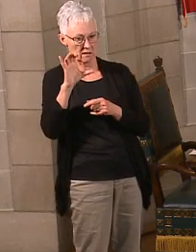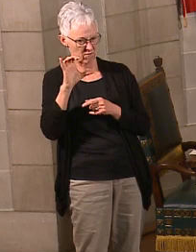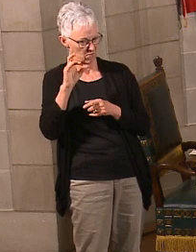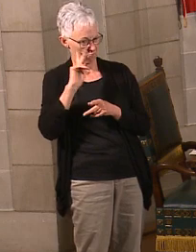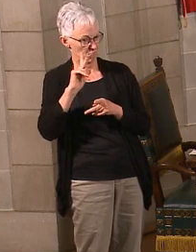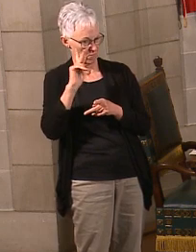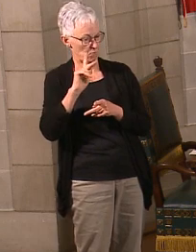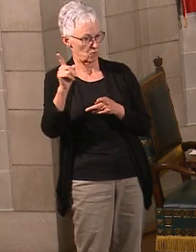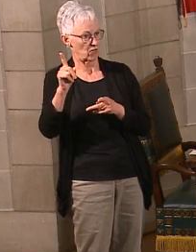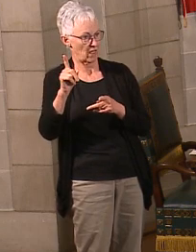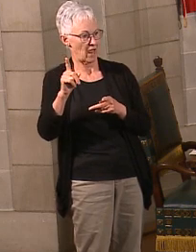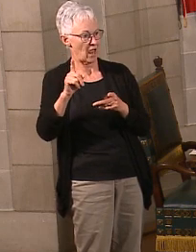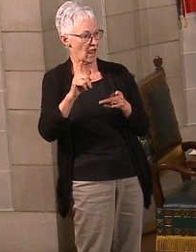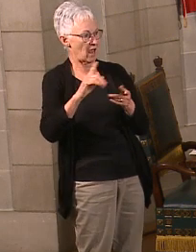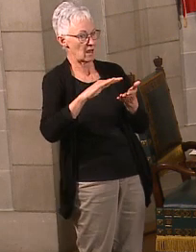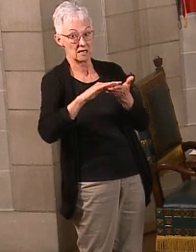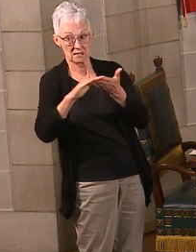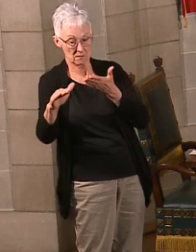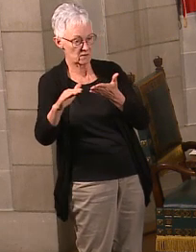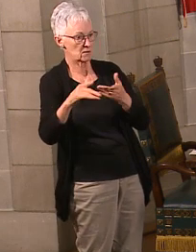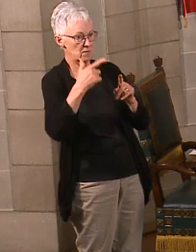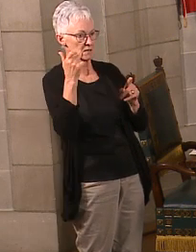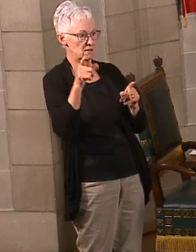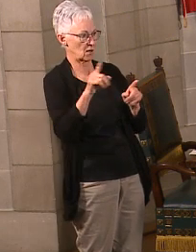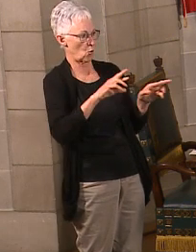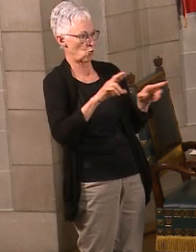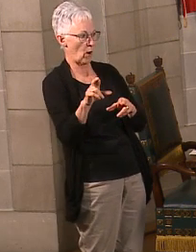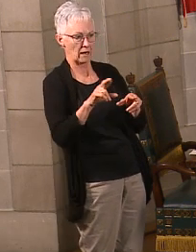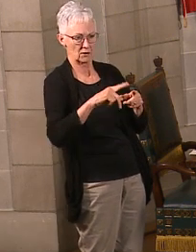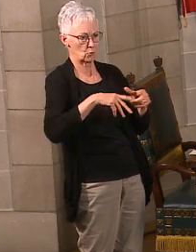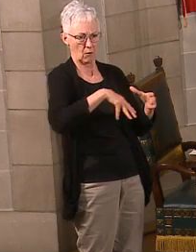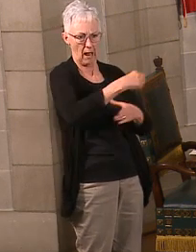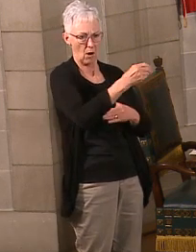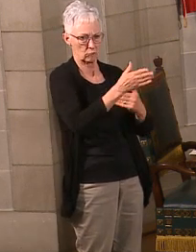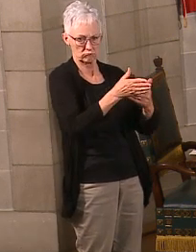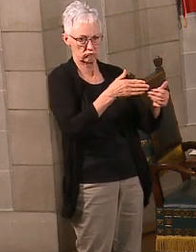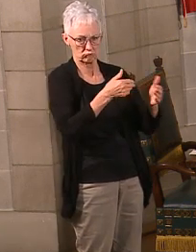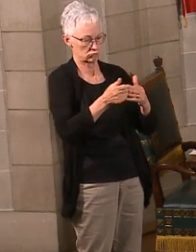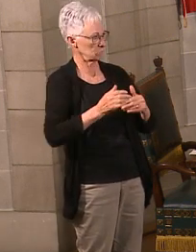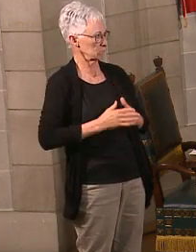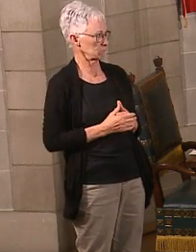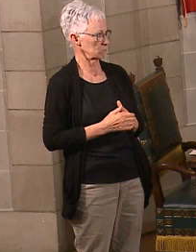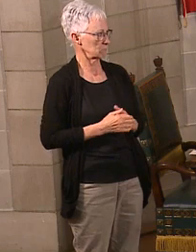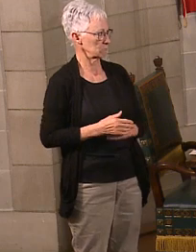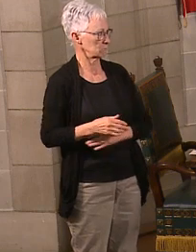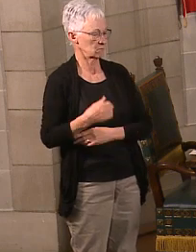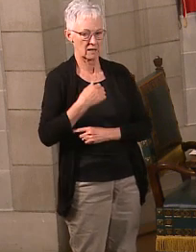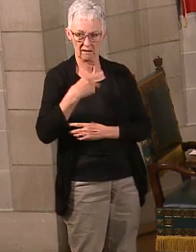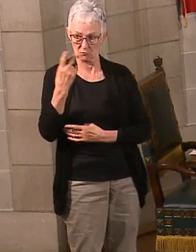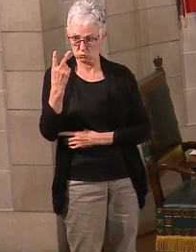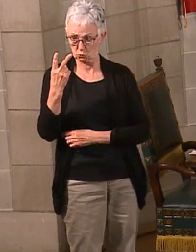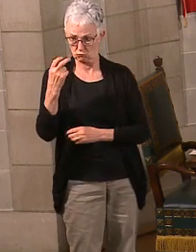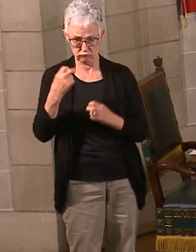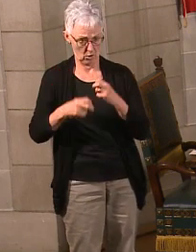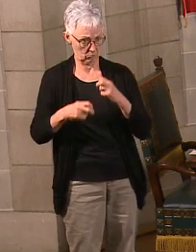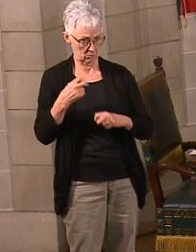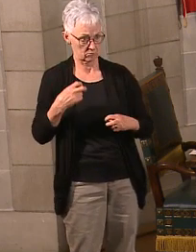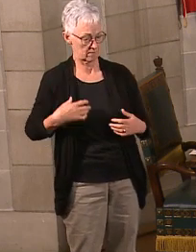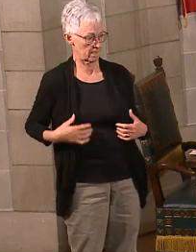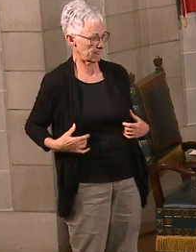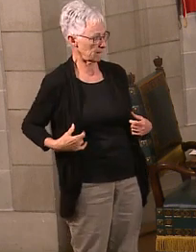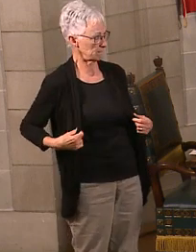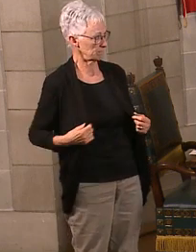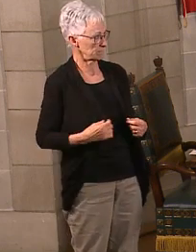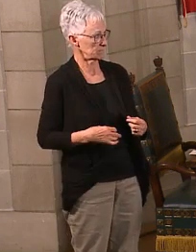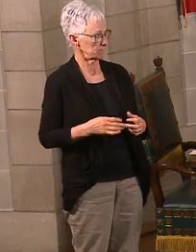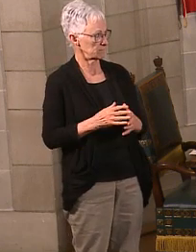was. I don't have the other factors. So for me, I've got two issues. One is